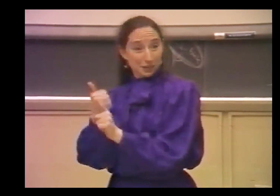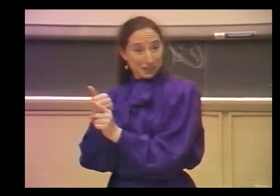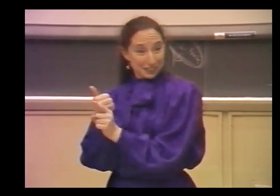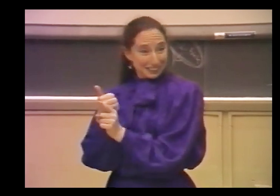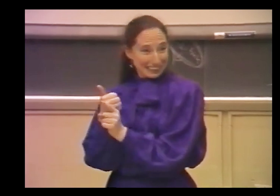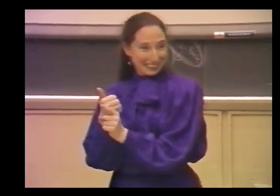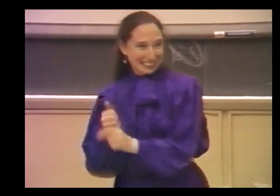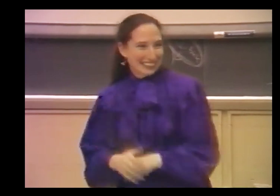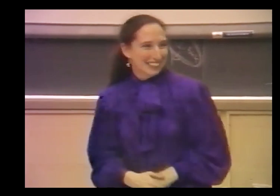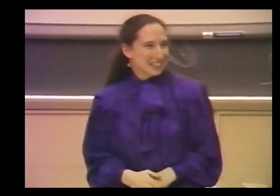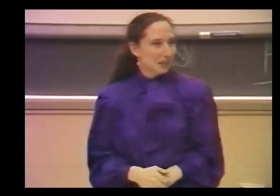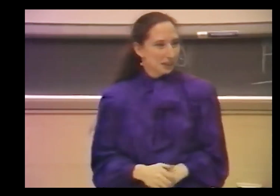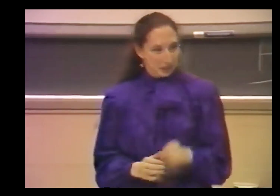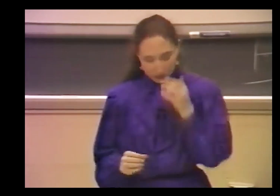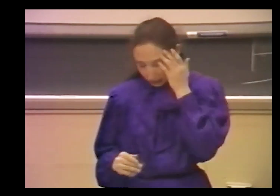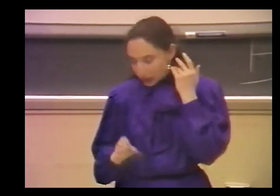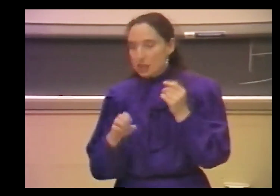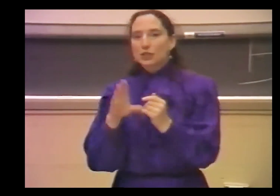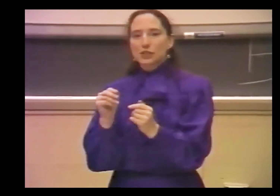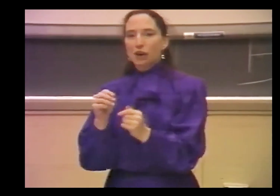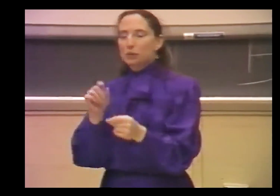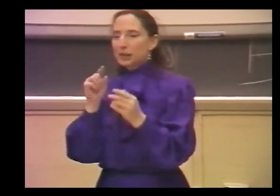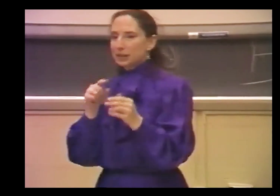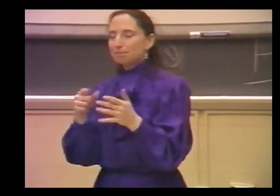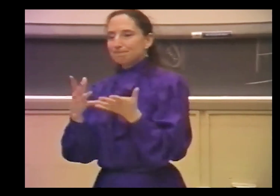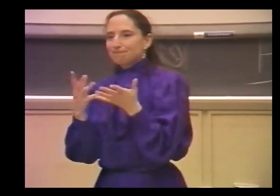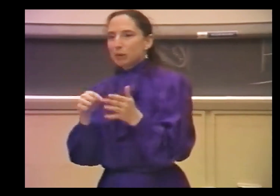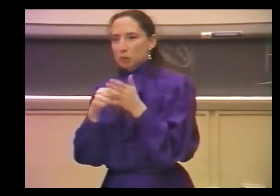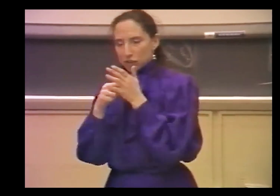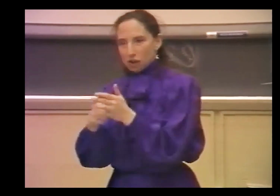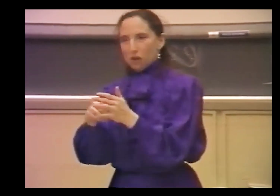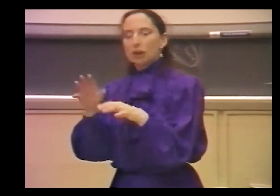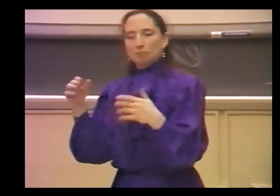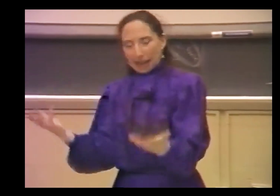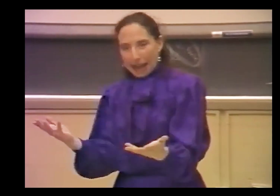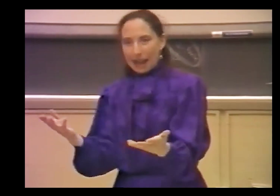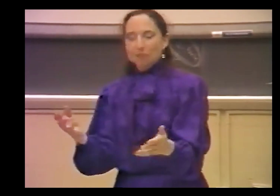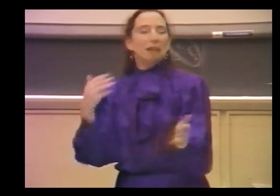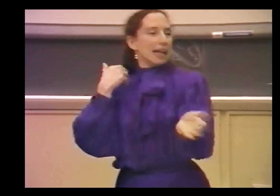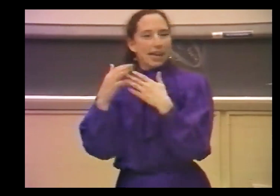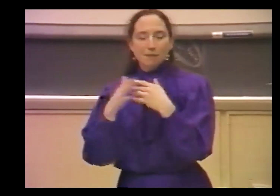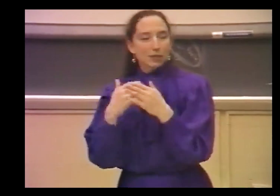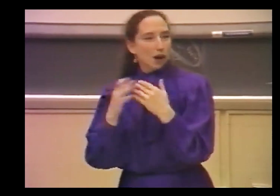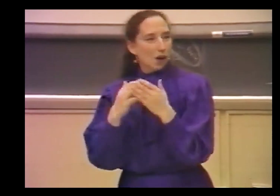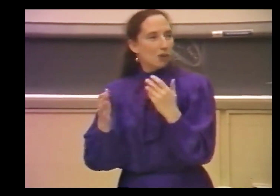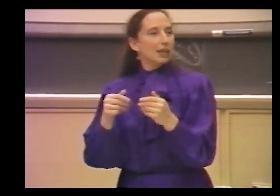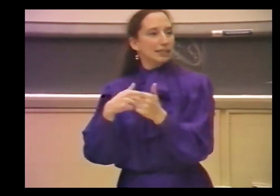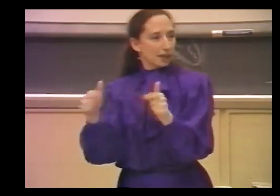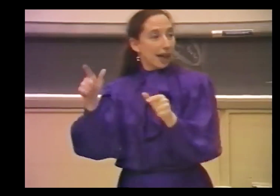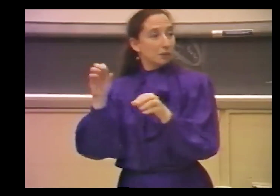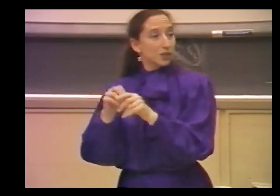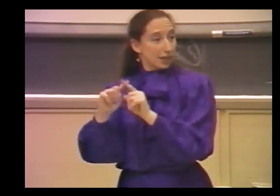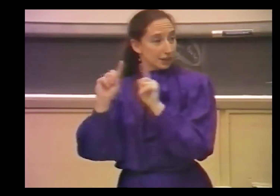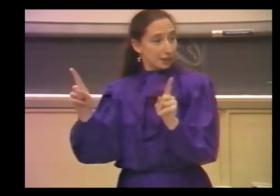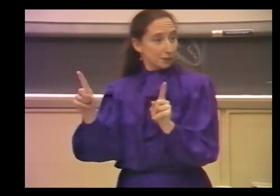language. Okay, so we showed, hey, even though it's a language in a